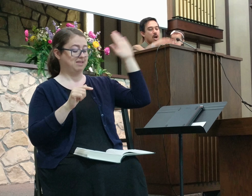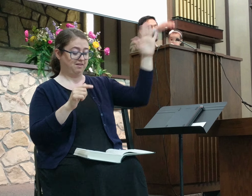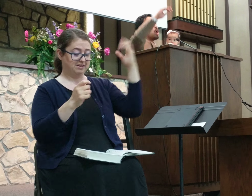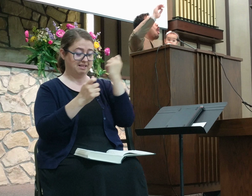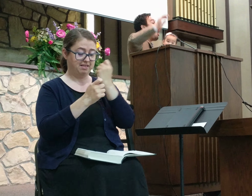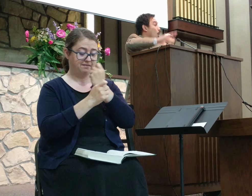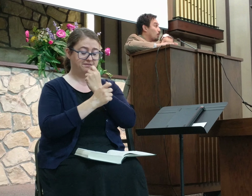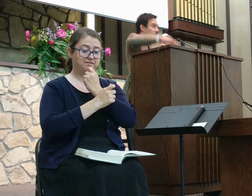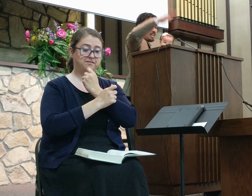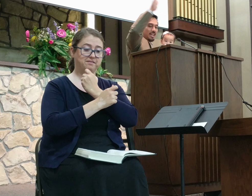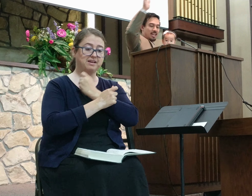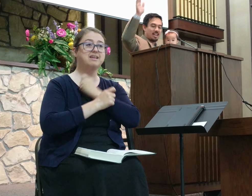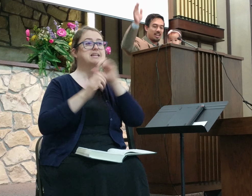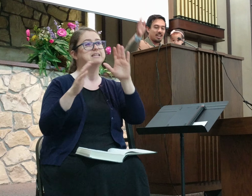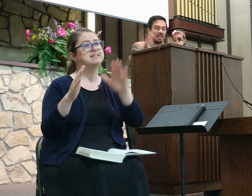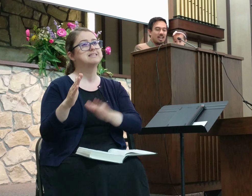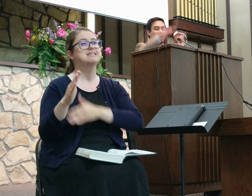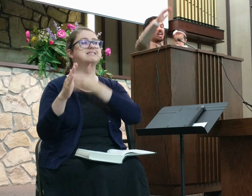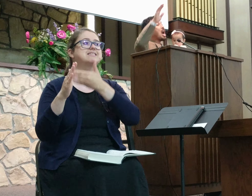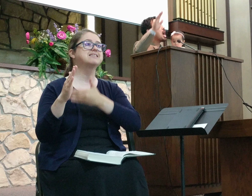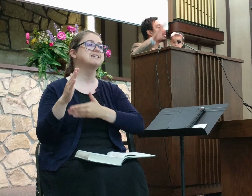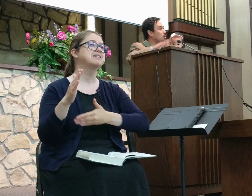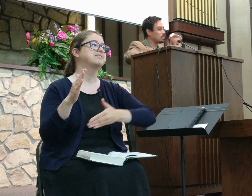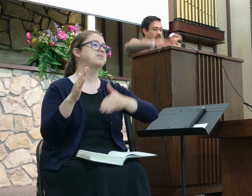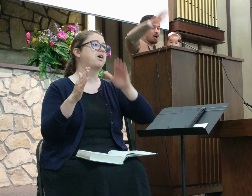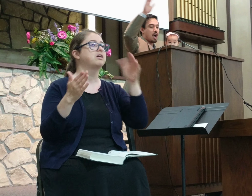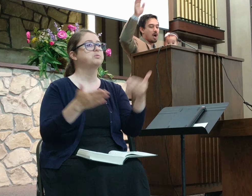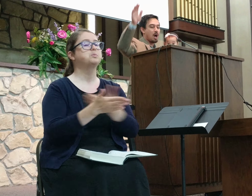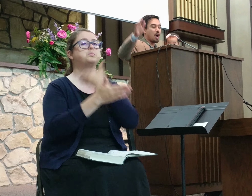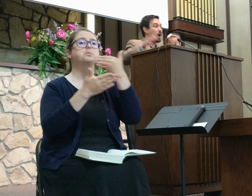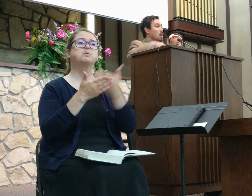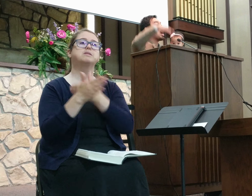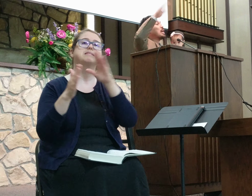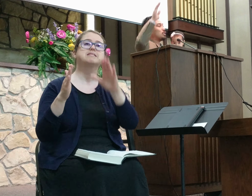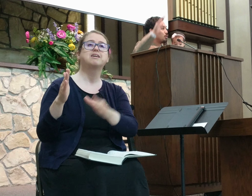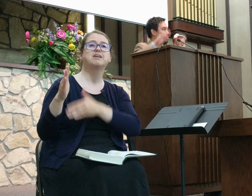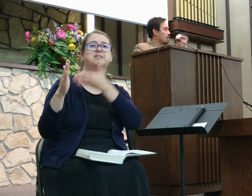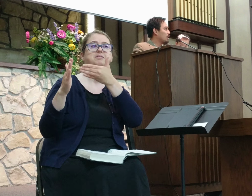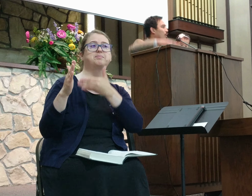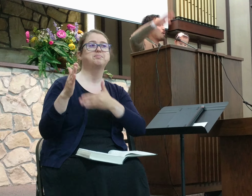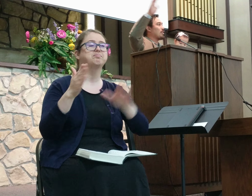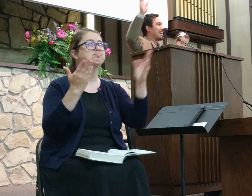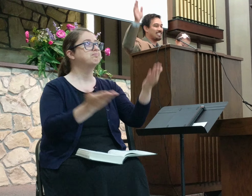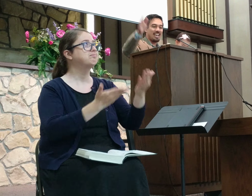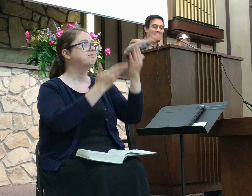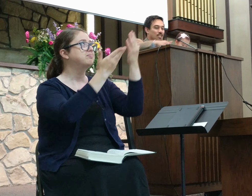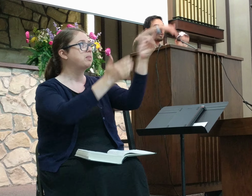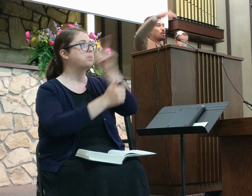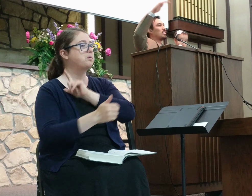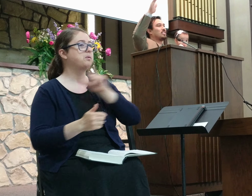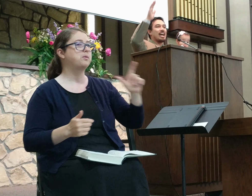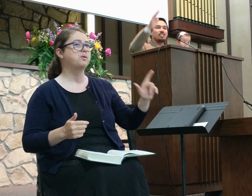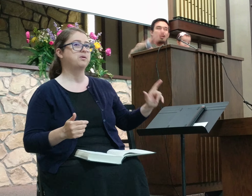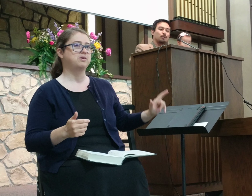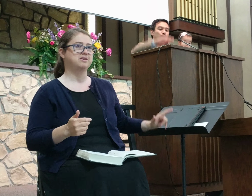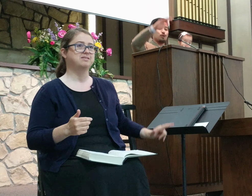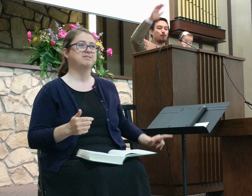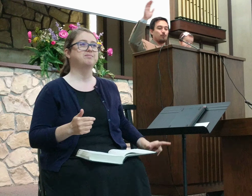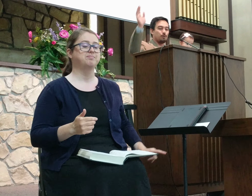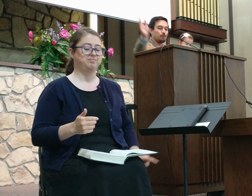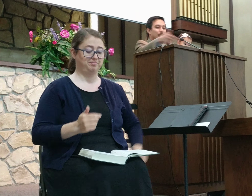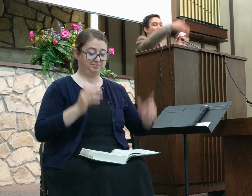Oh, sing a new song to the Lord, God said, let's put His hands